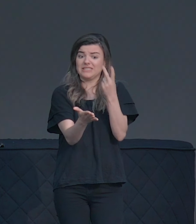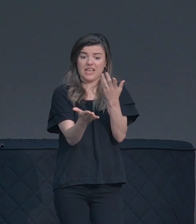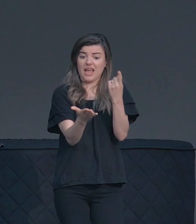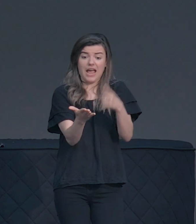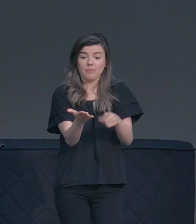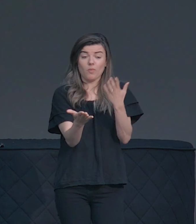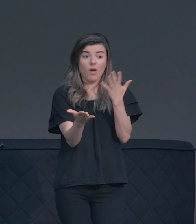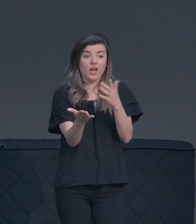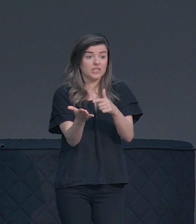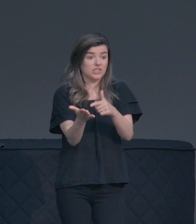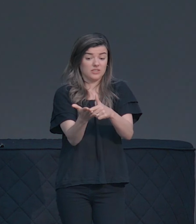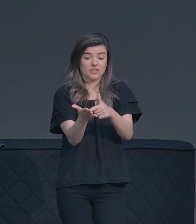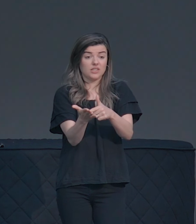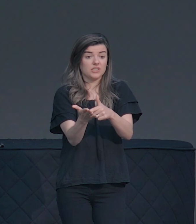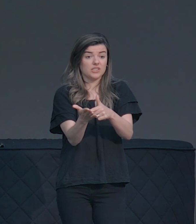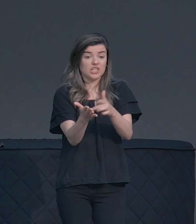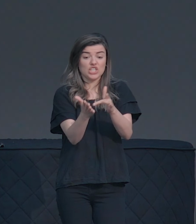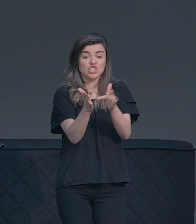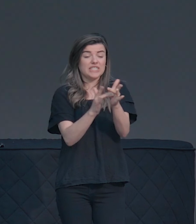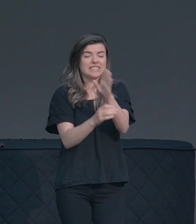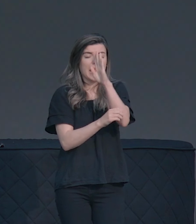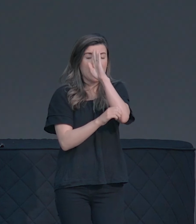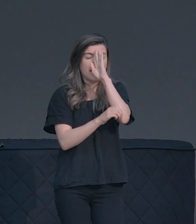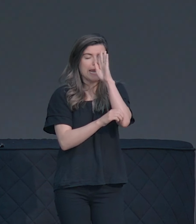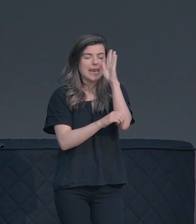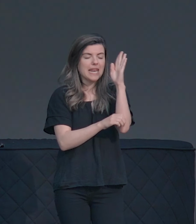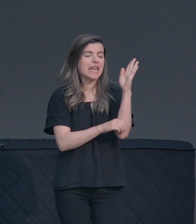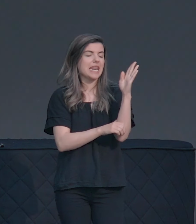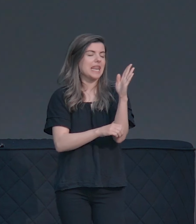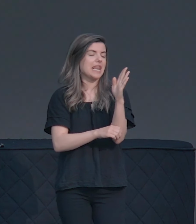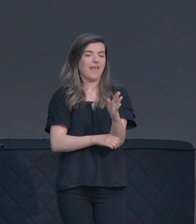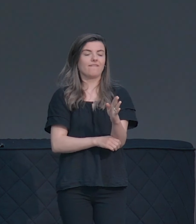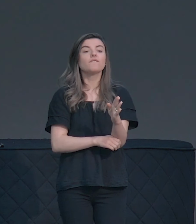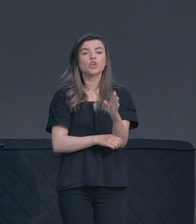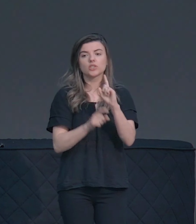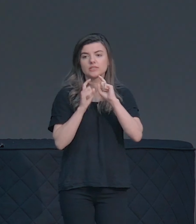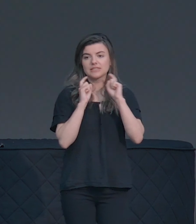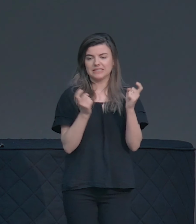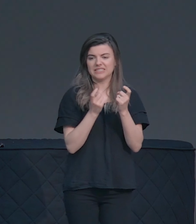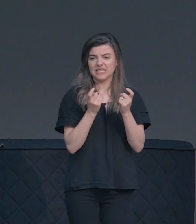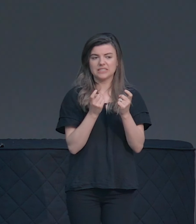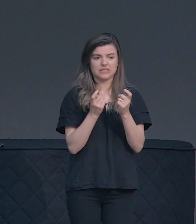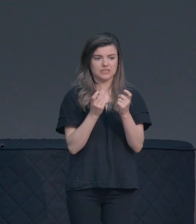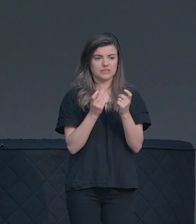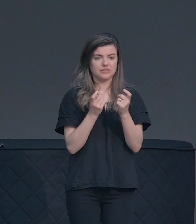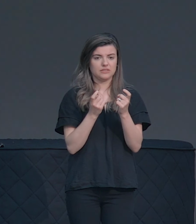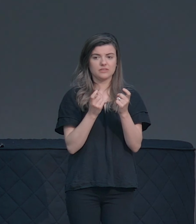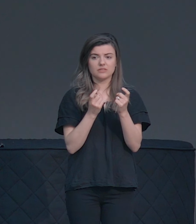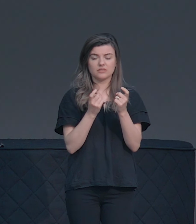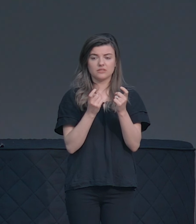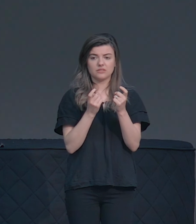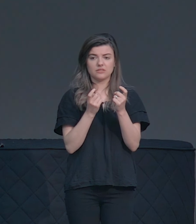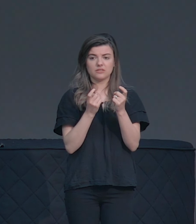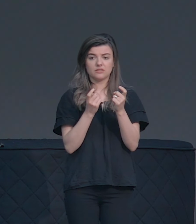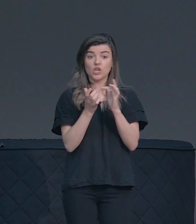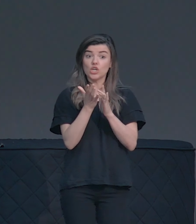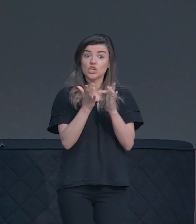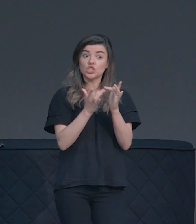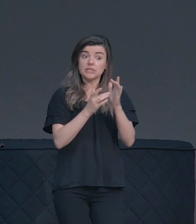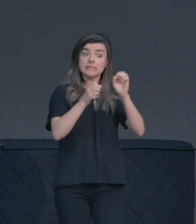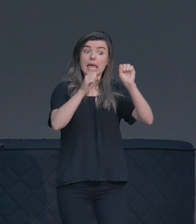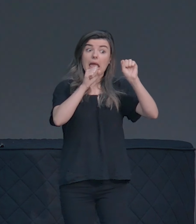Jesus never gives in to sin. Was Jesus actually capable